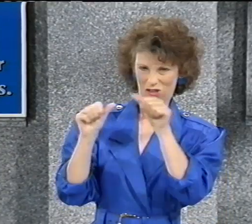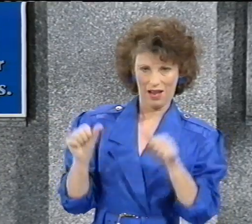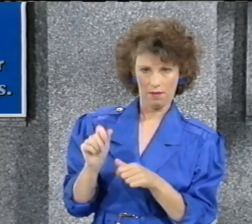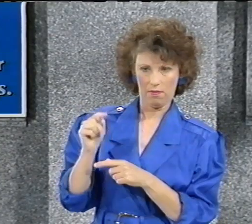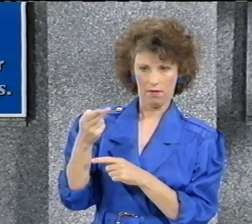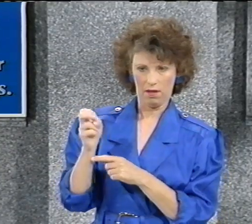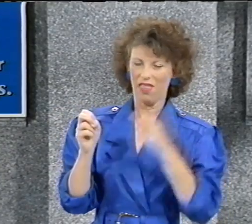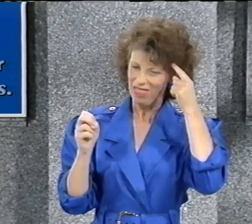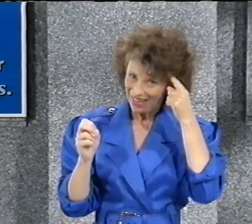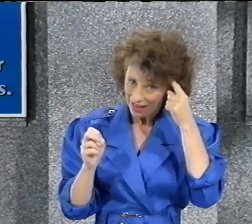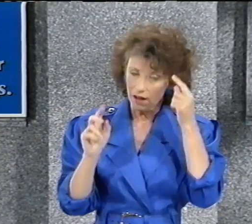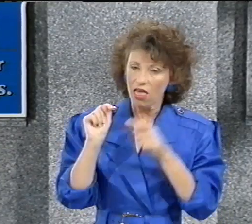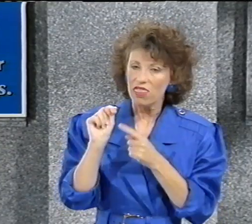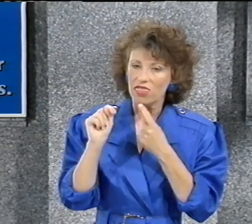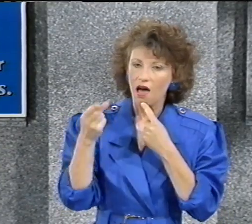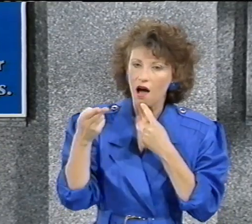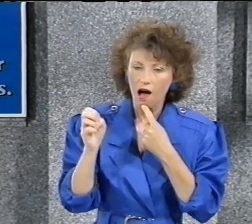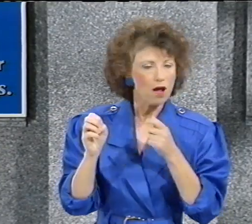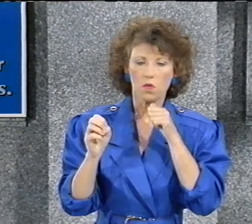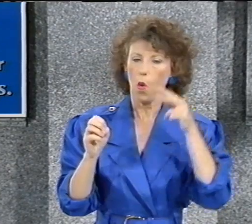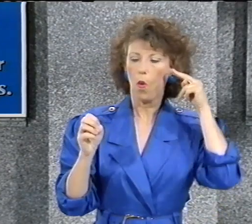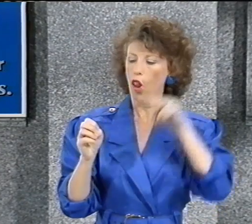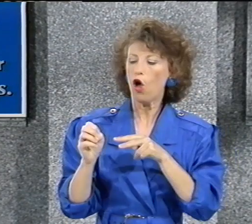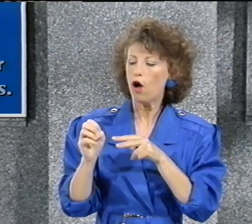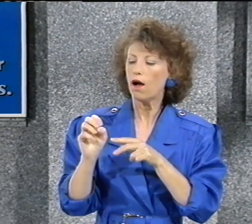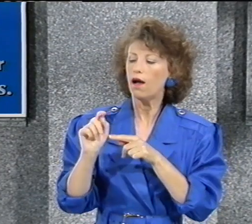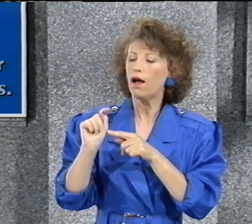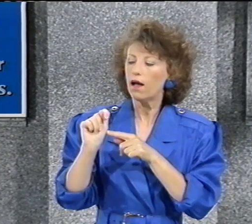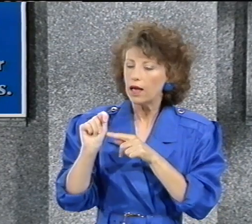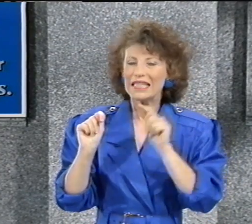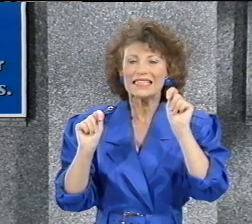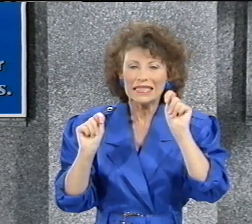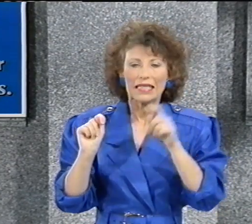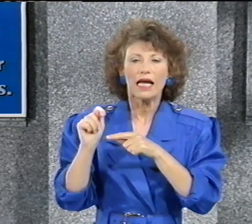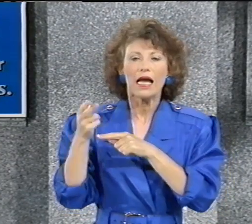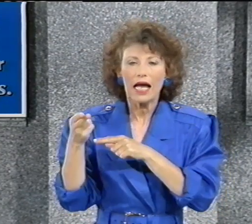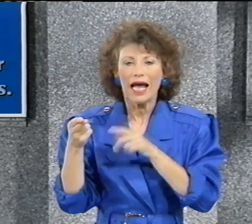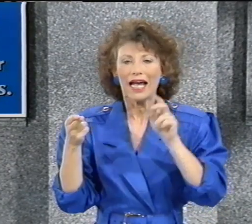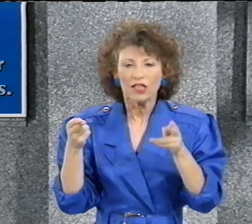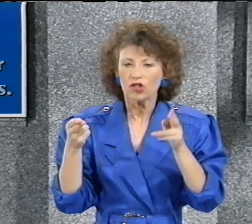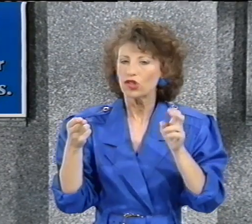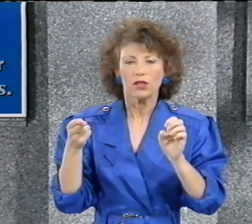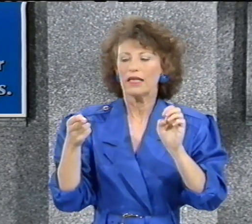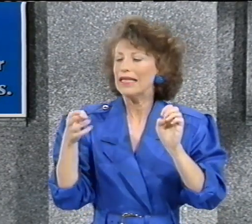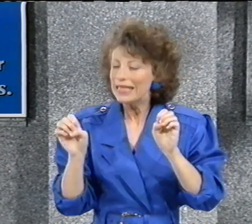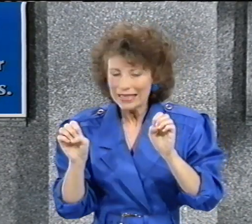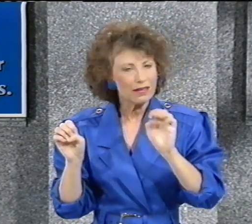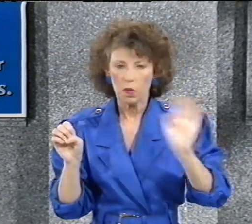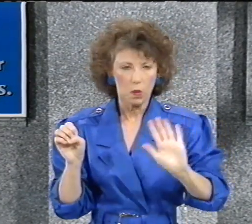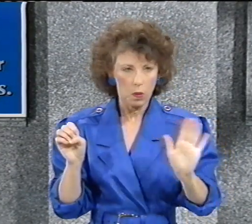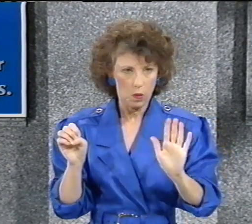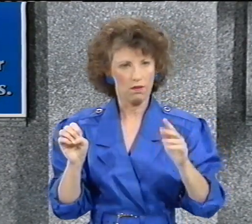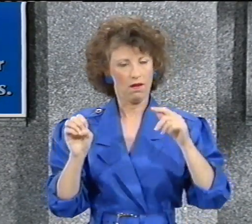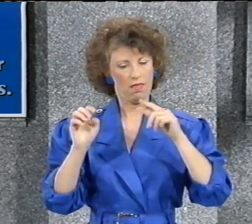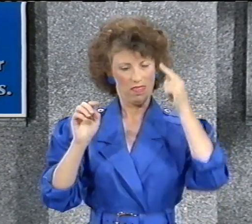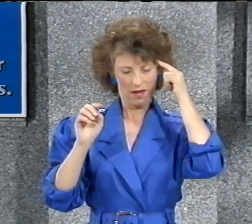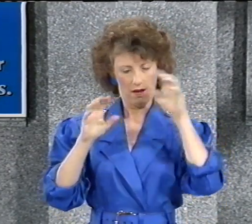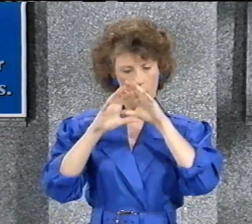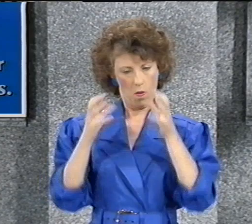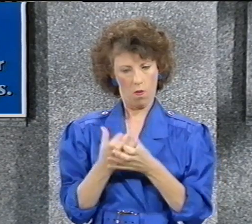Look at the shape. I don't want you to look for individual letters. Think of the whole unit, the, and